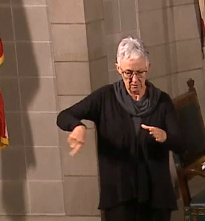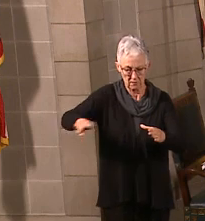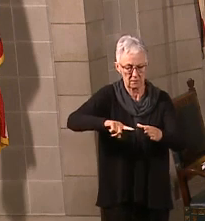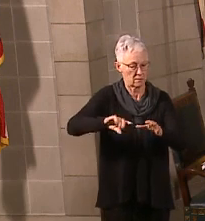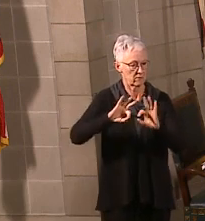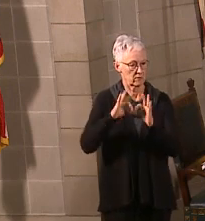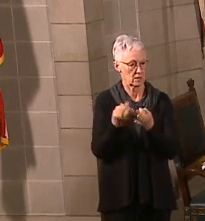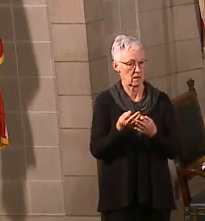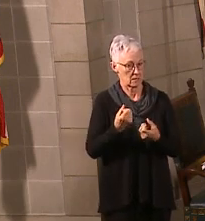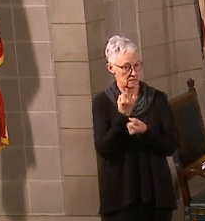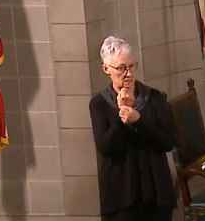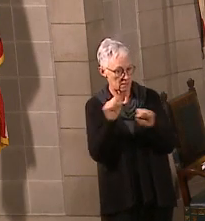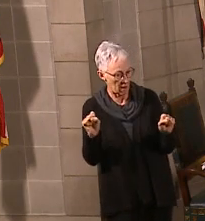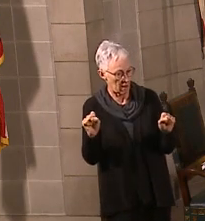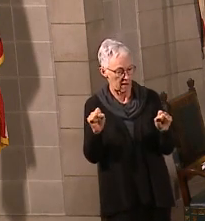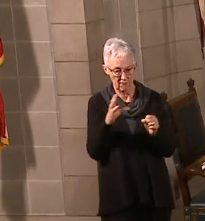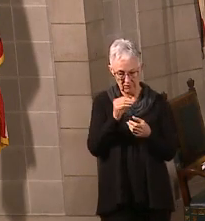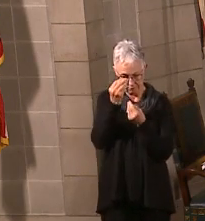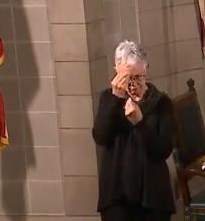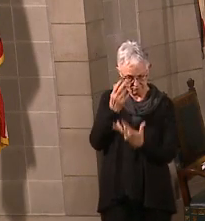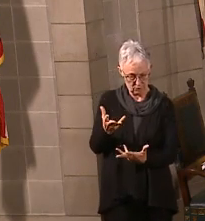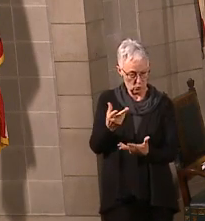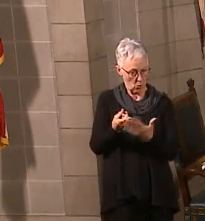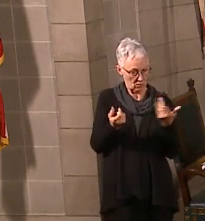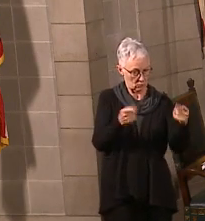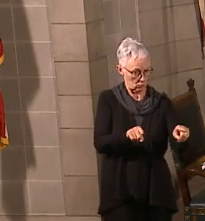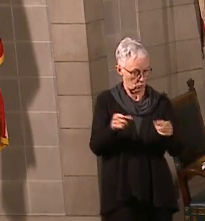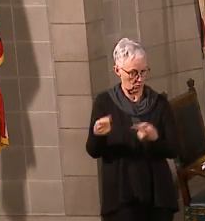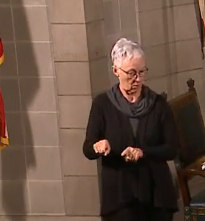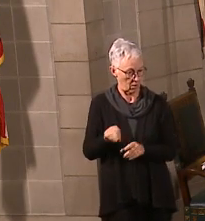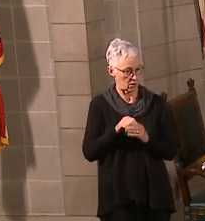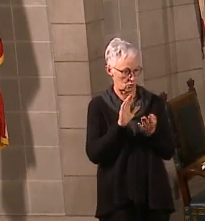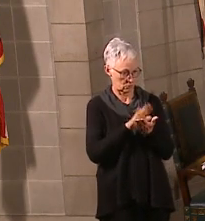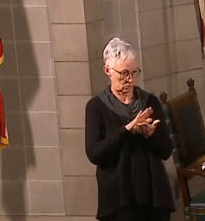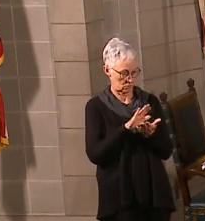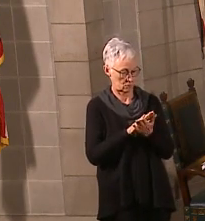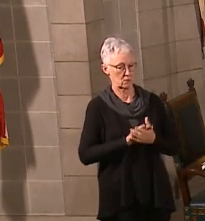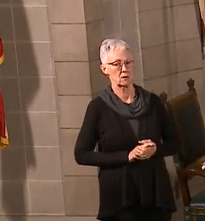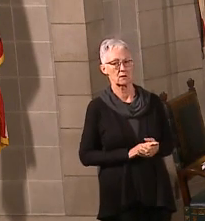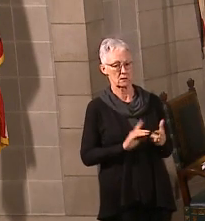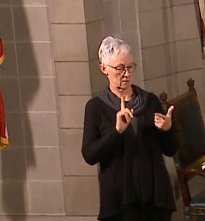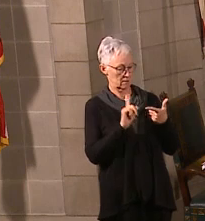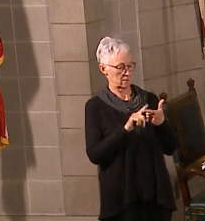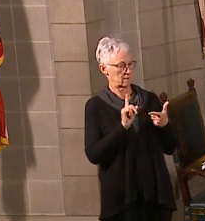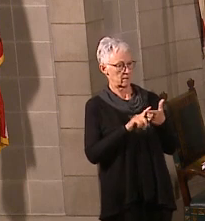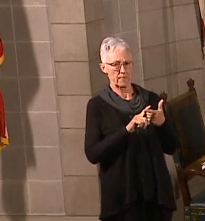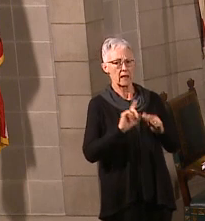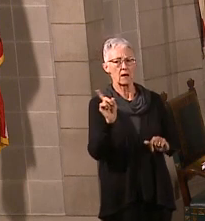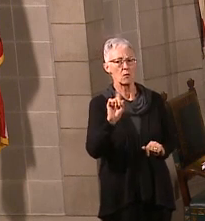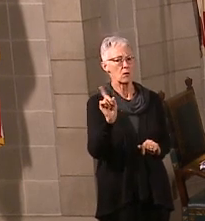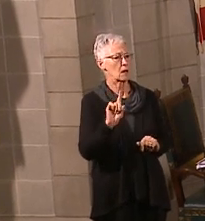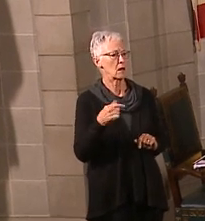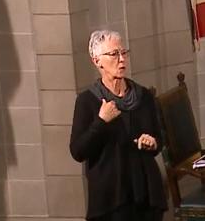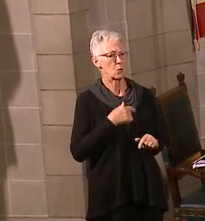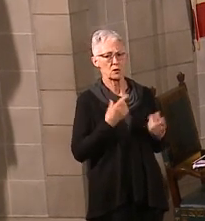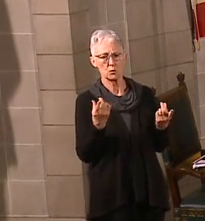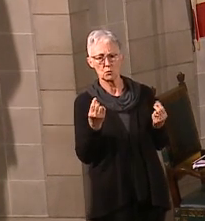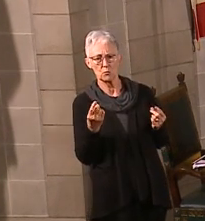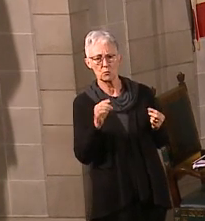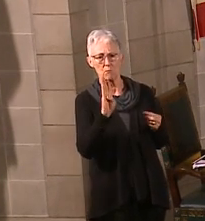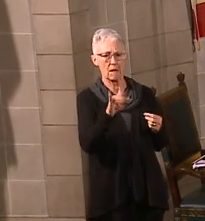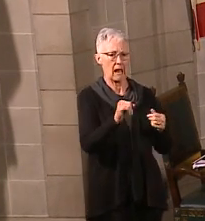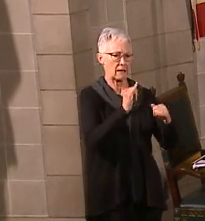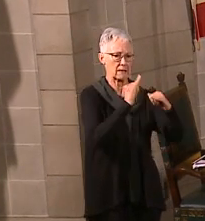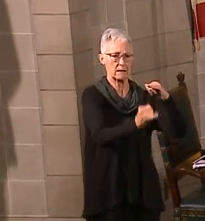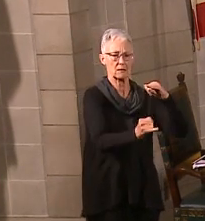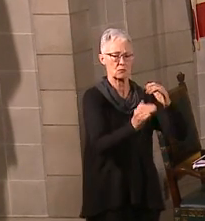informed and part of regular connection? That's been a really important thing. Number two, really where are we going for the end of the year? And I'll talk a little